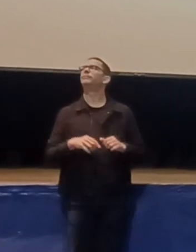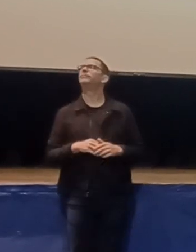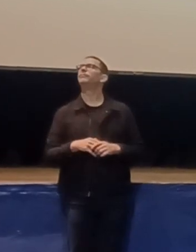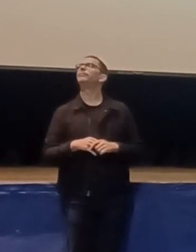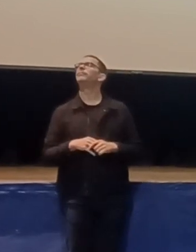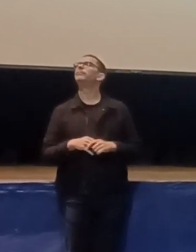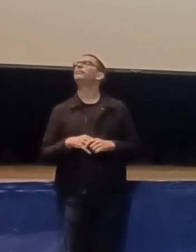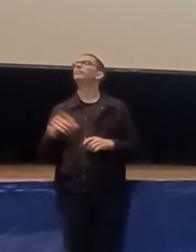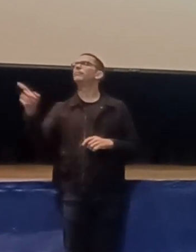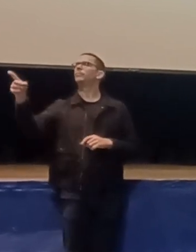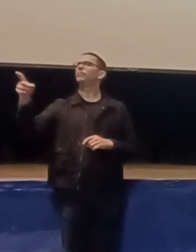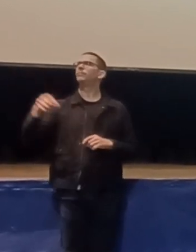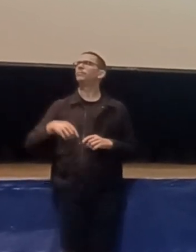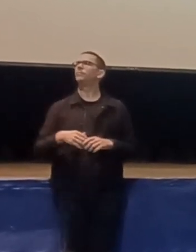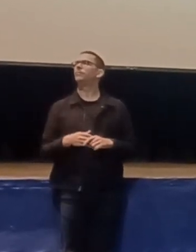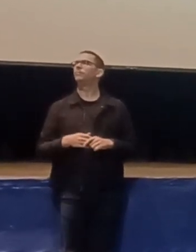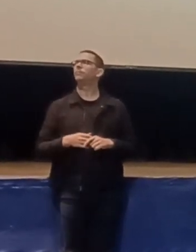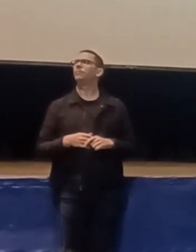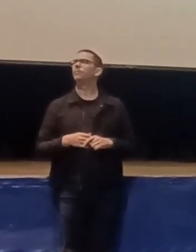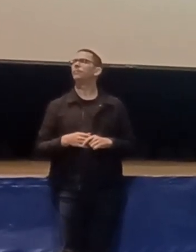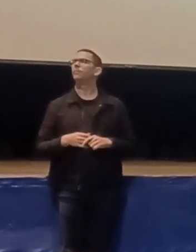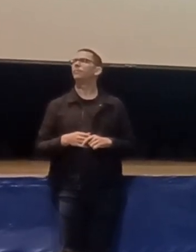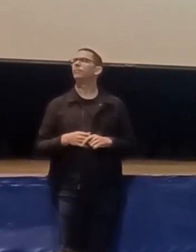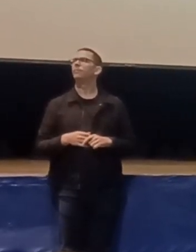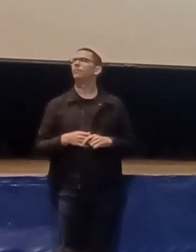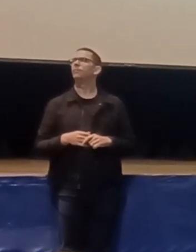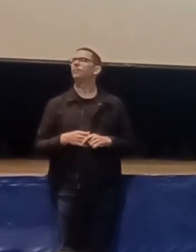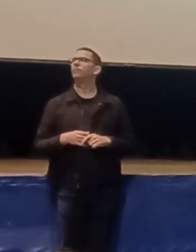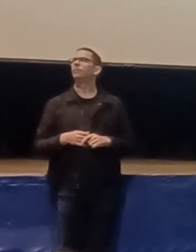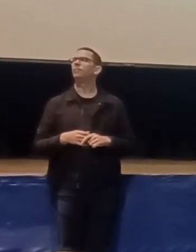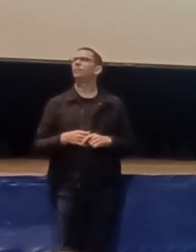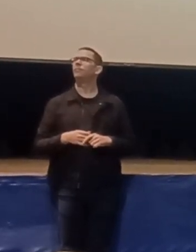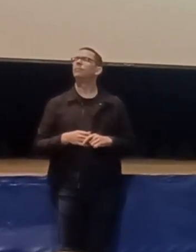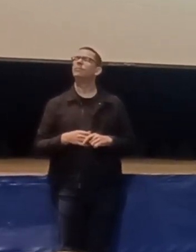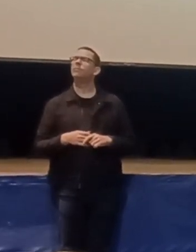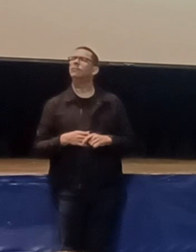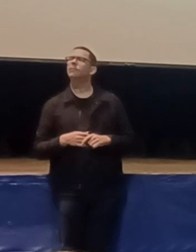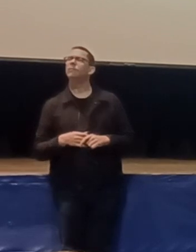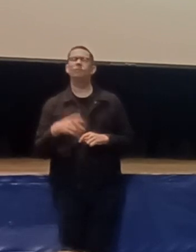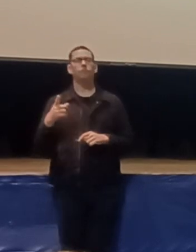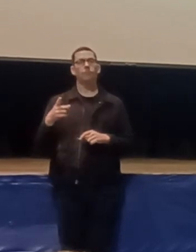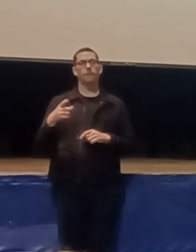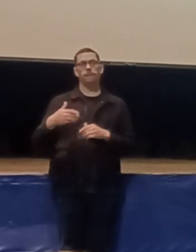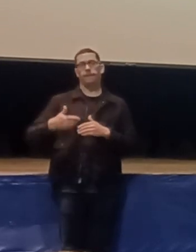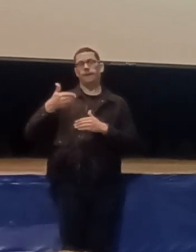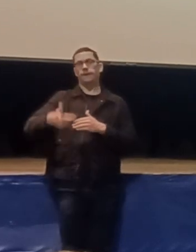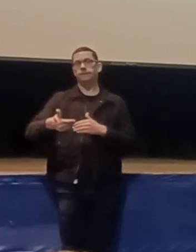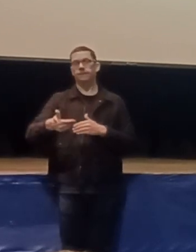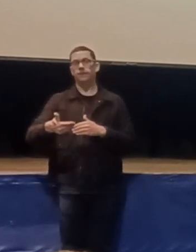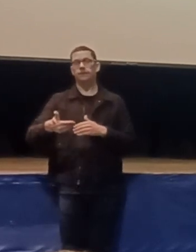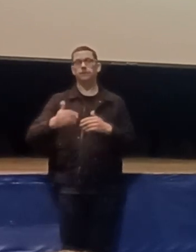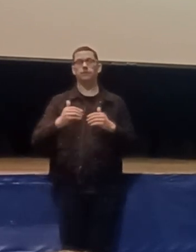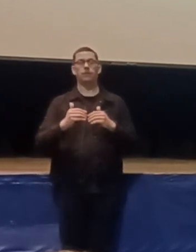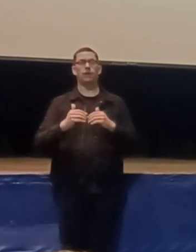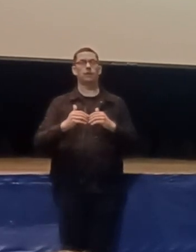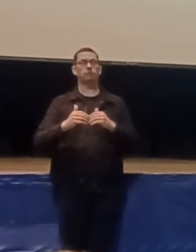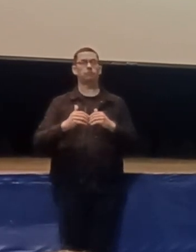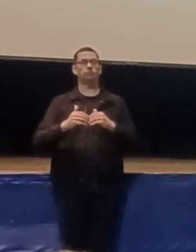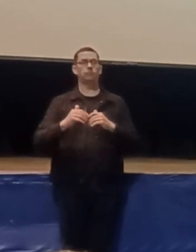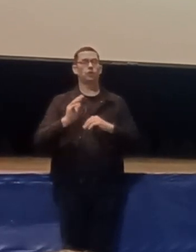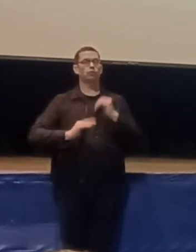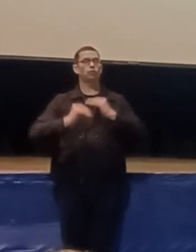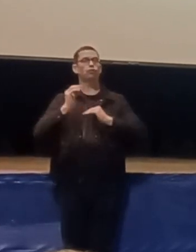in construction manager. Sorry. Thank you. I think you said that in the next phase you'll be bringing in a construction manager